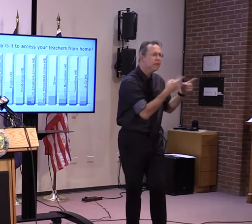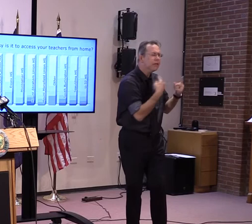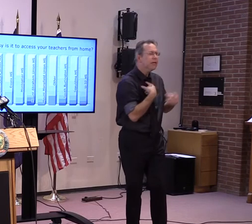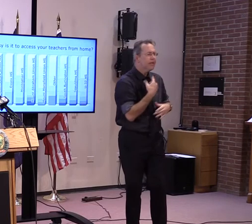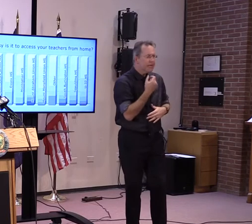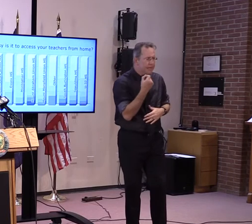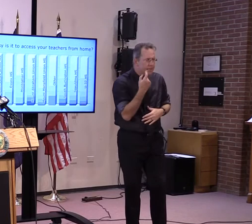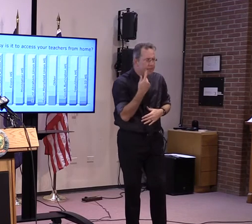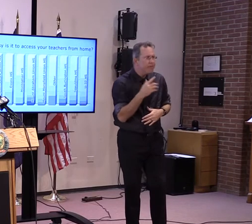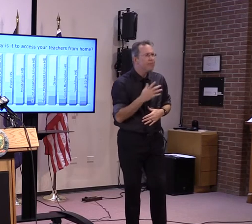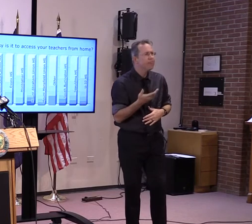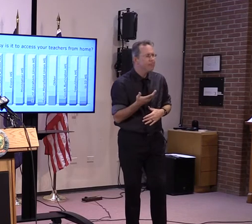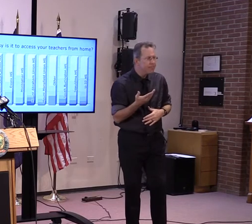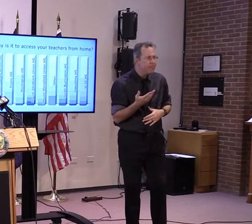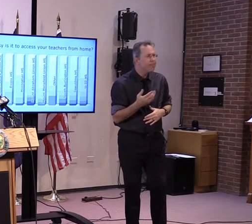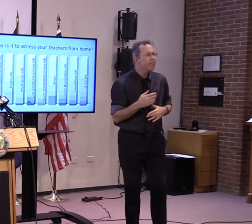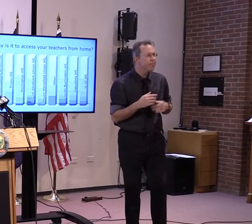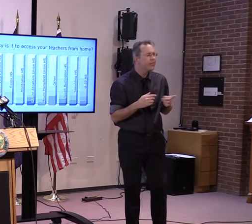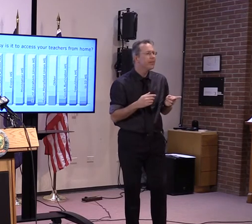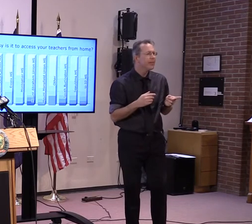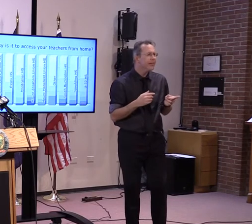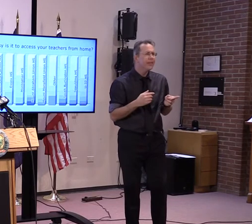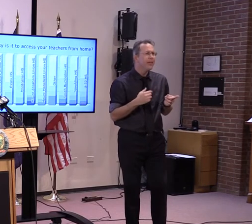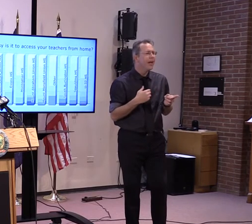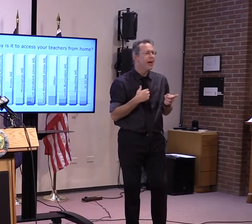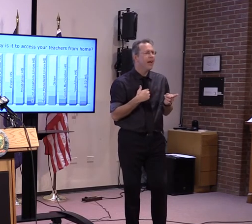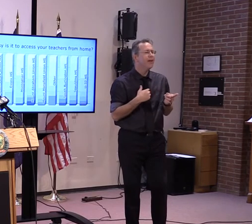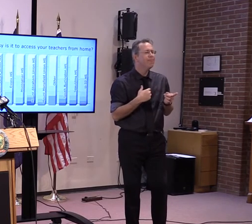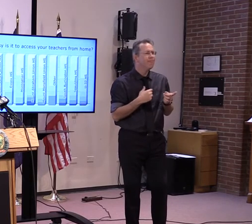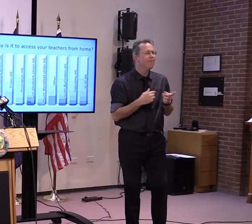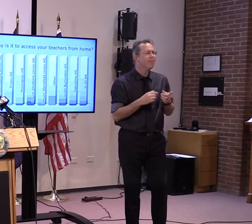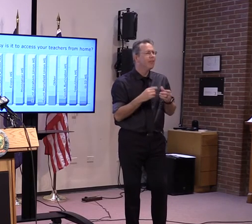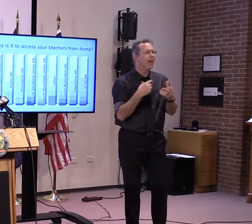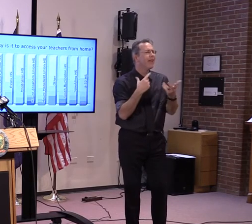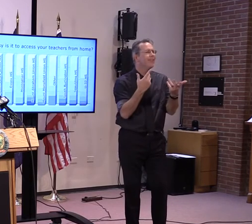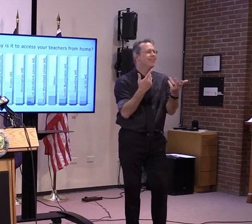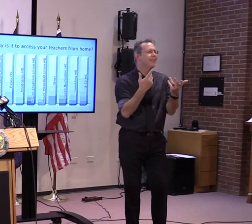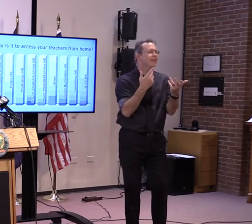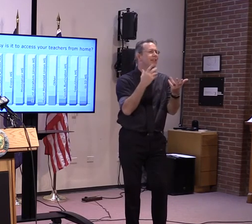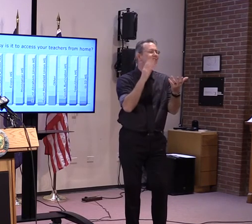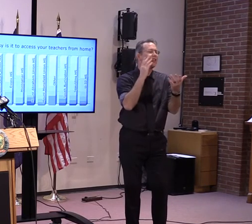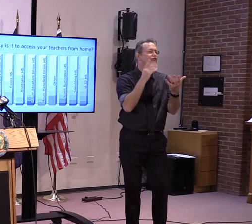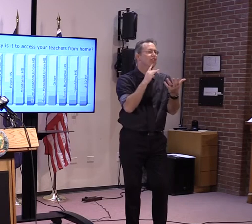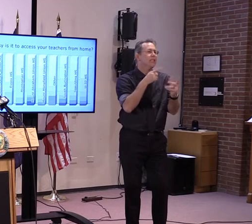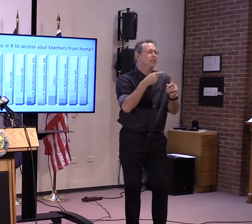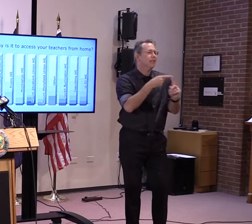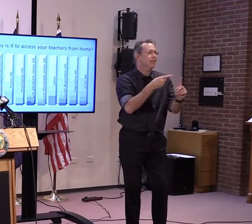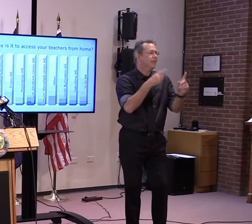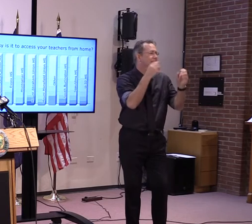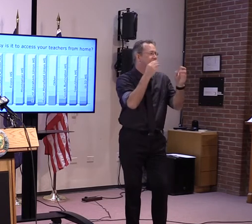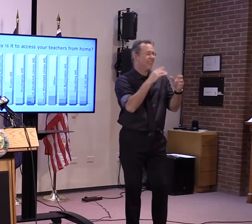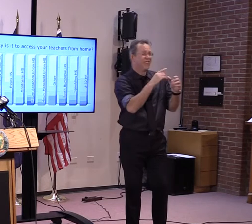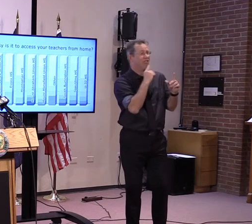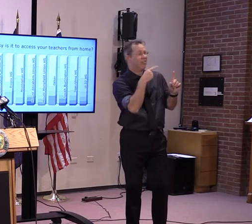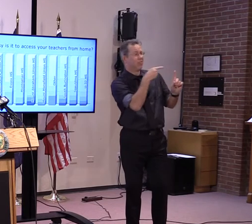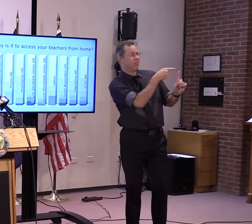is crazy, that they have to figure this all out and it's new. And we were trying to figure out all of that and